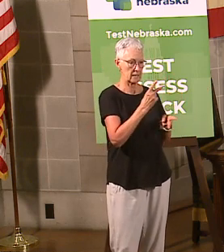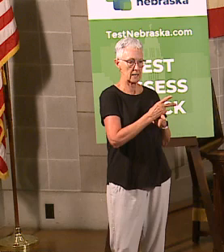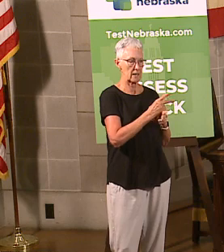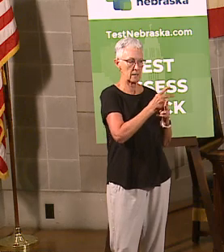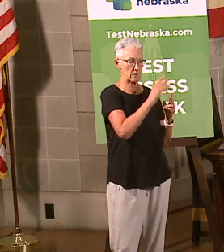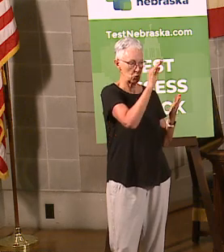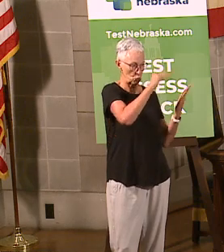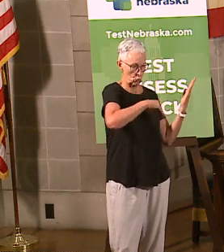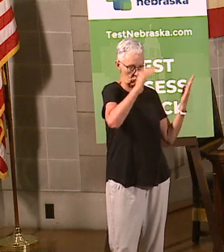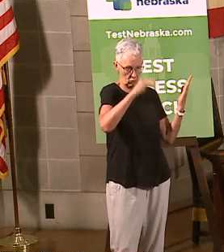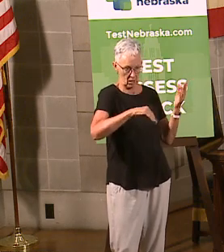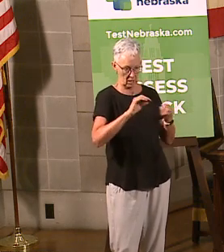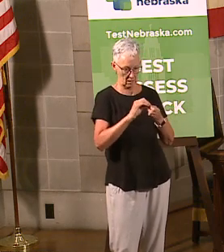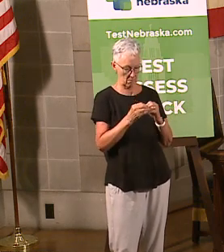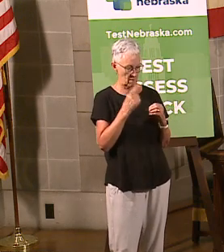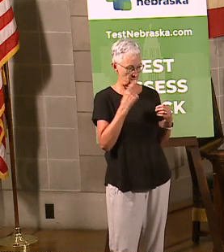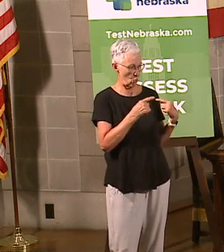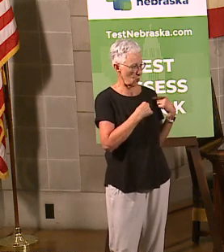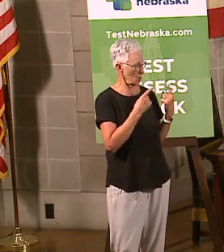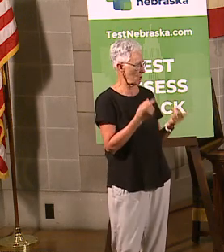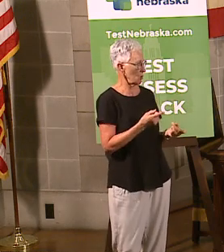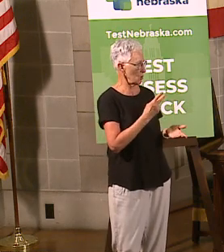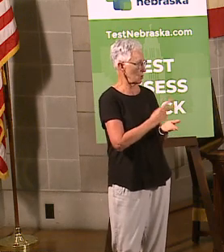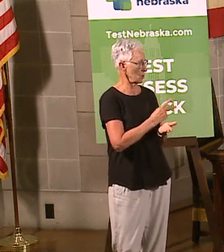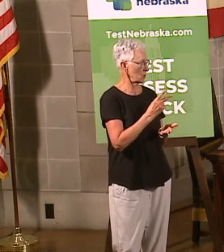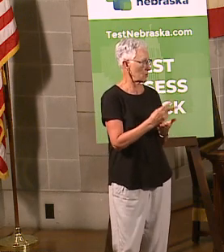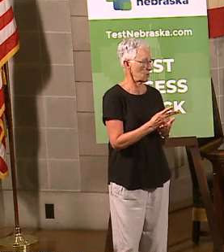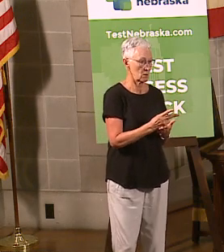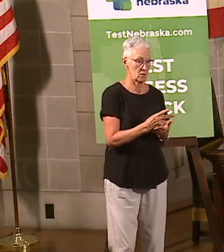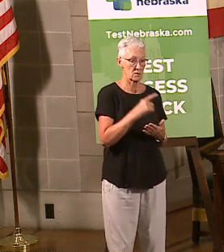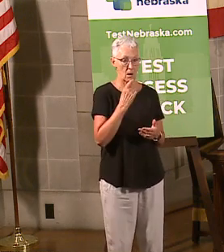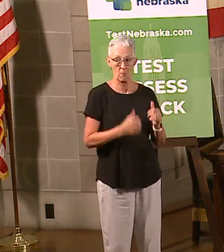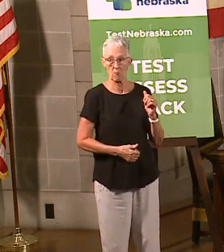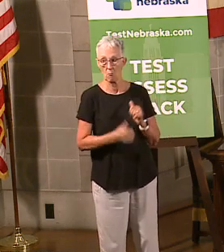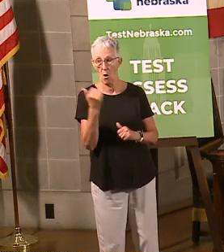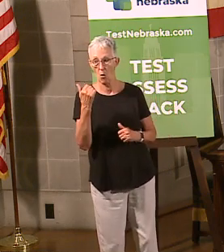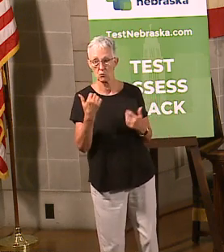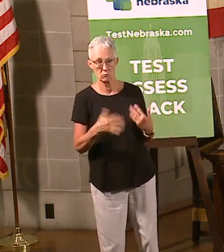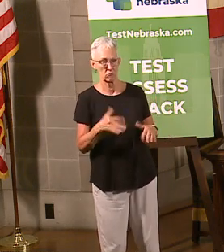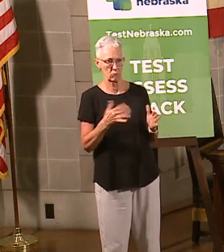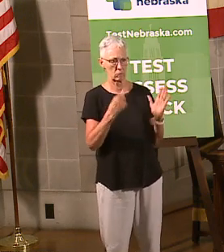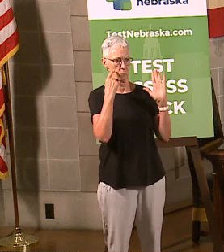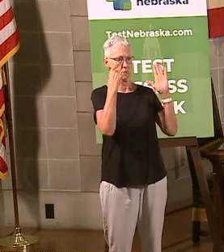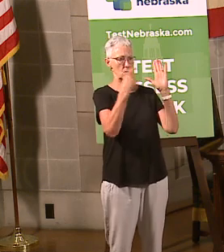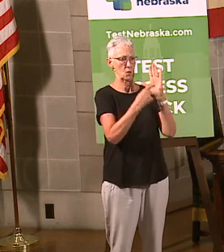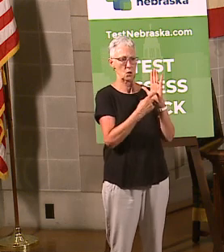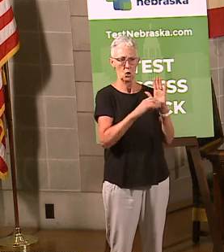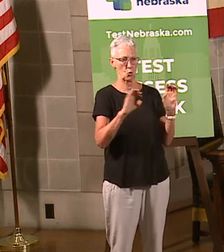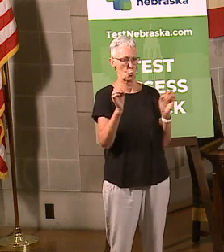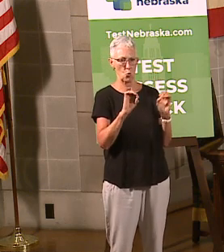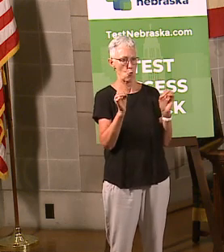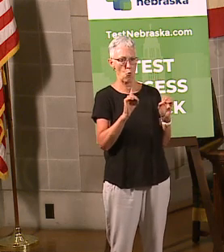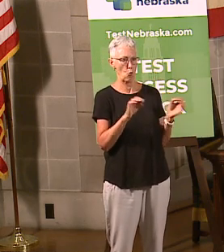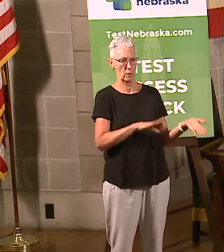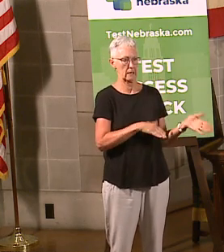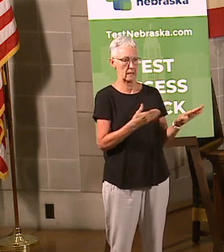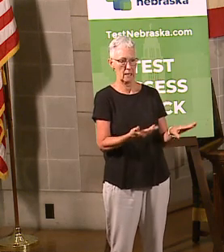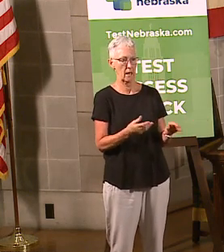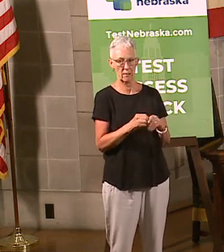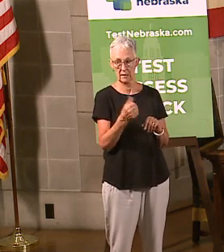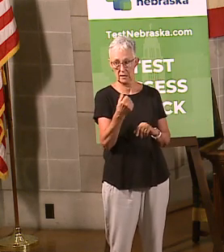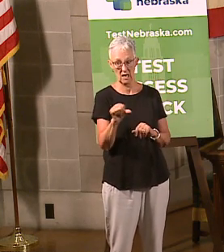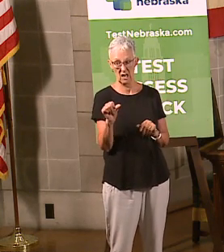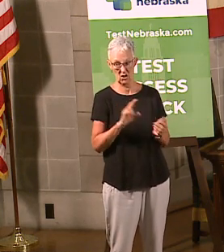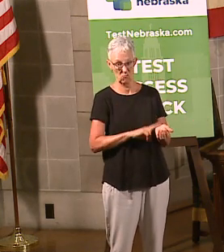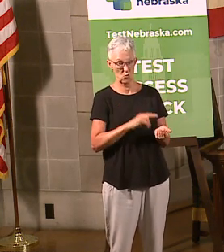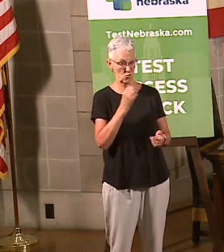most glaring thing is that we have not had a validated death in the last 2 weeks in any of the long-term care facilities.